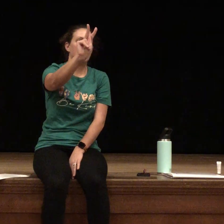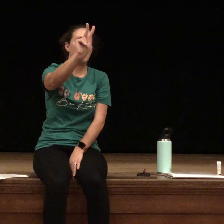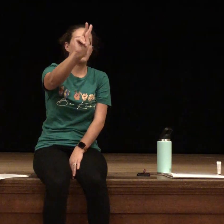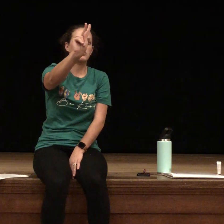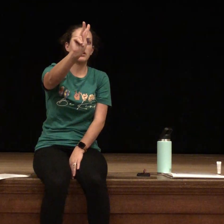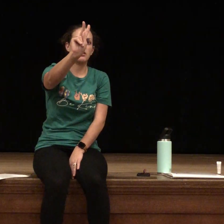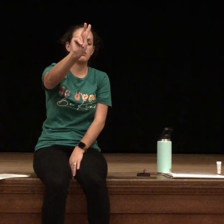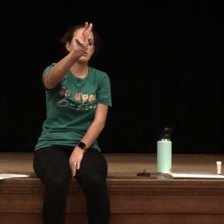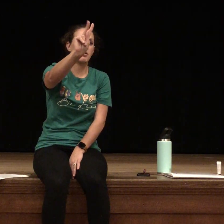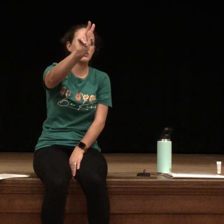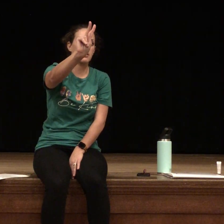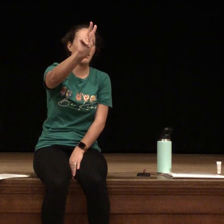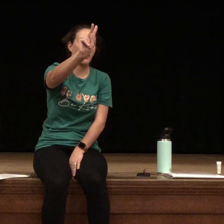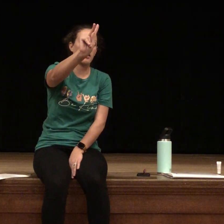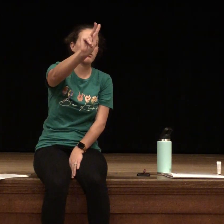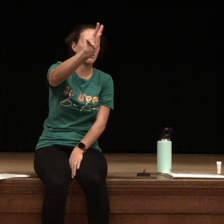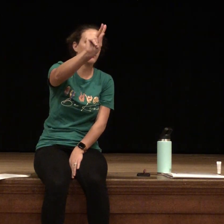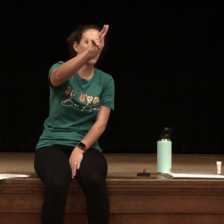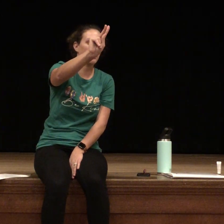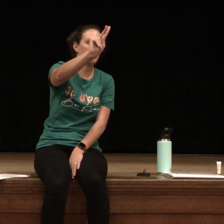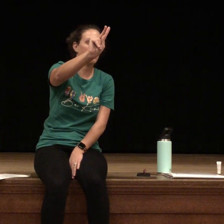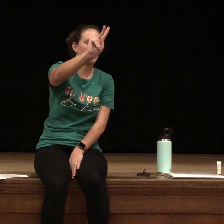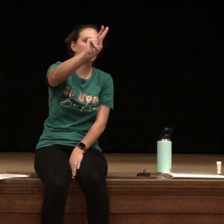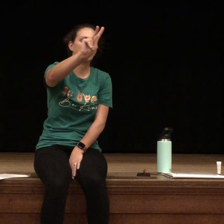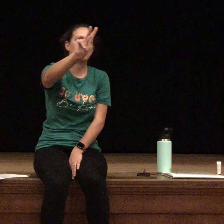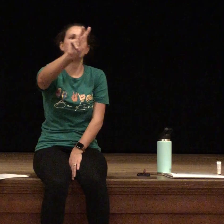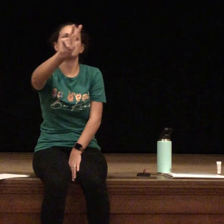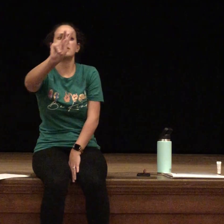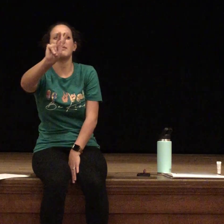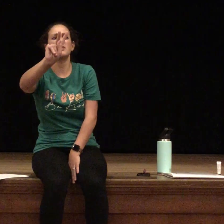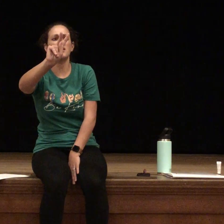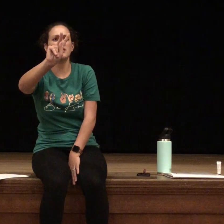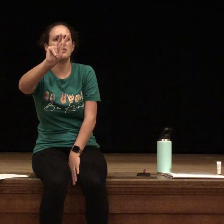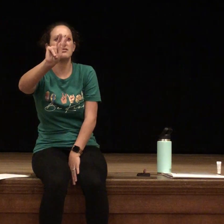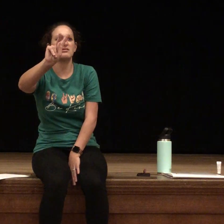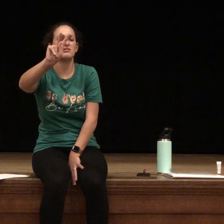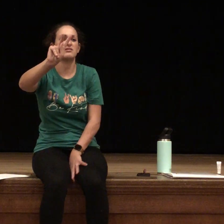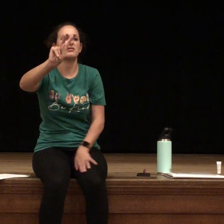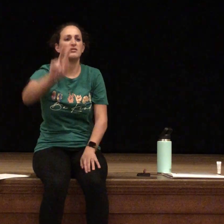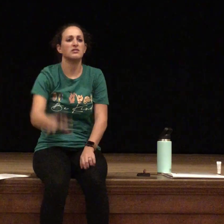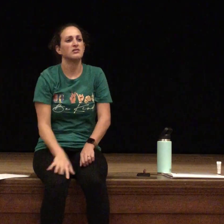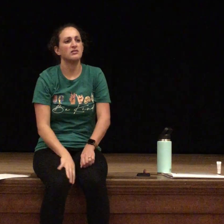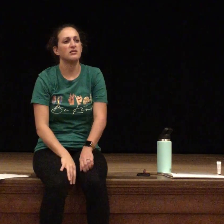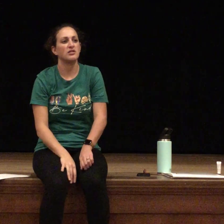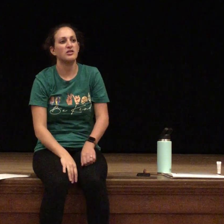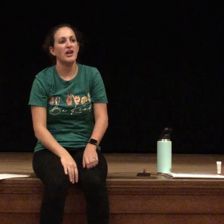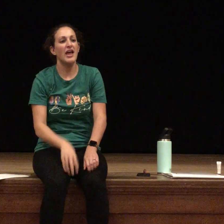But it's really supposed to be on that middle finger. Does that make sense? It's just a weird motion. It